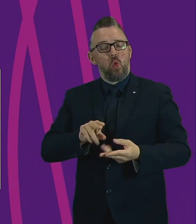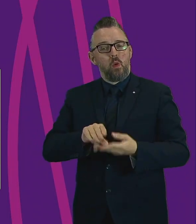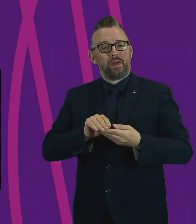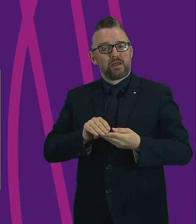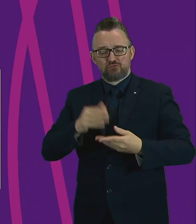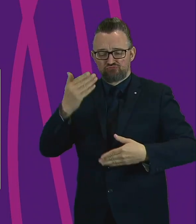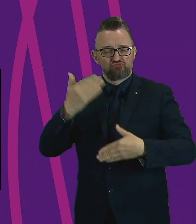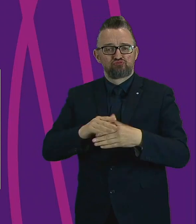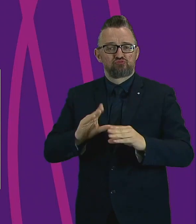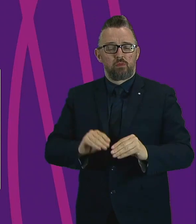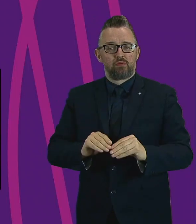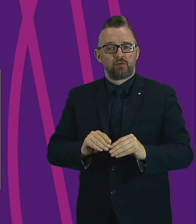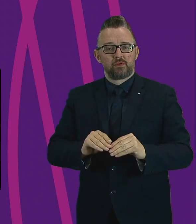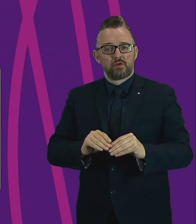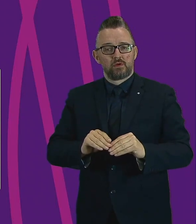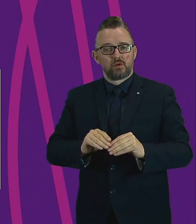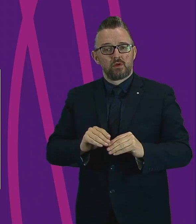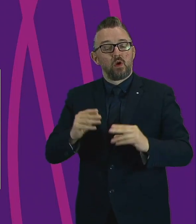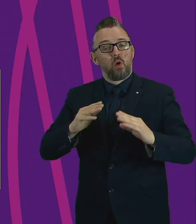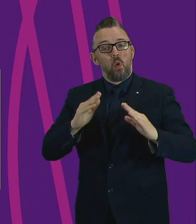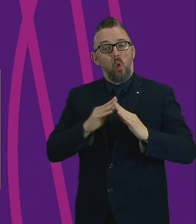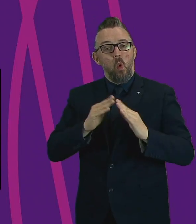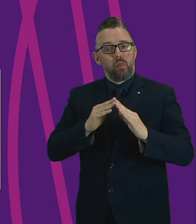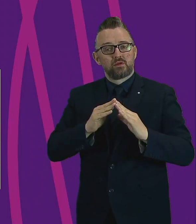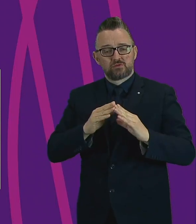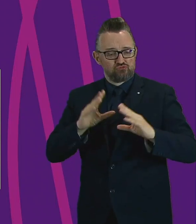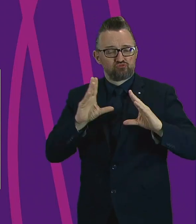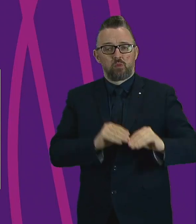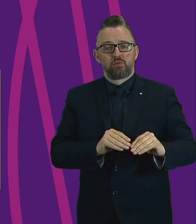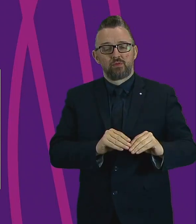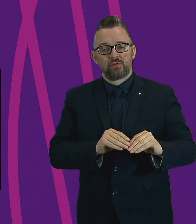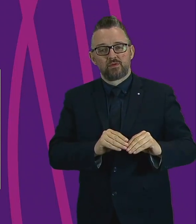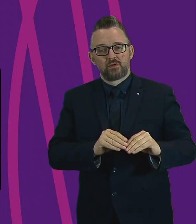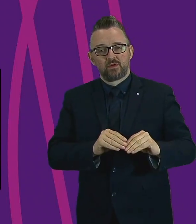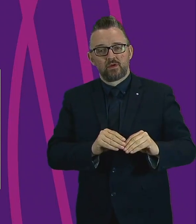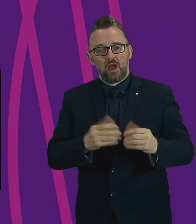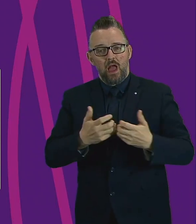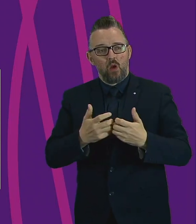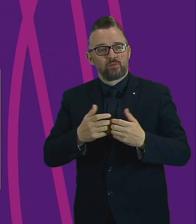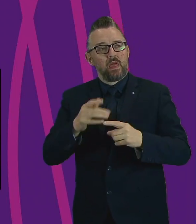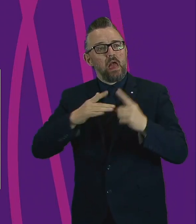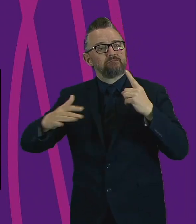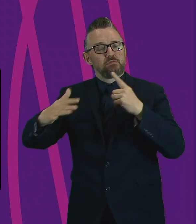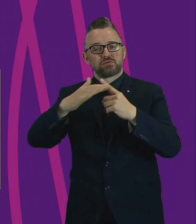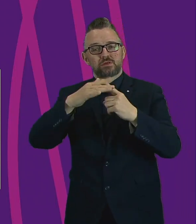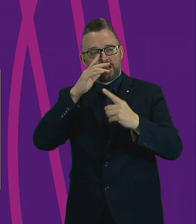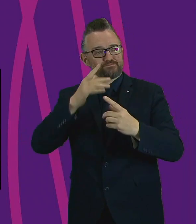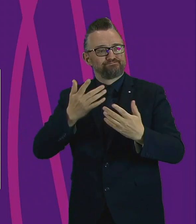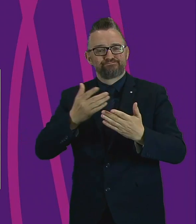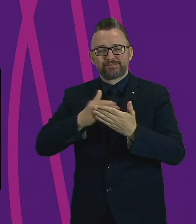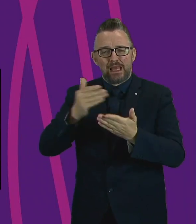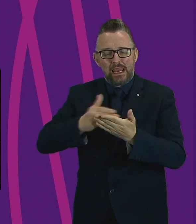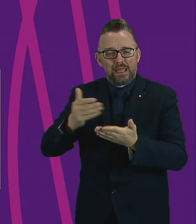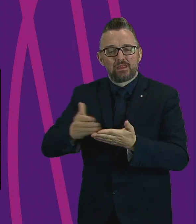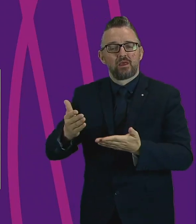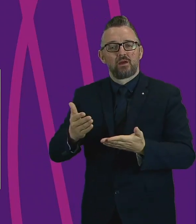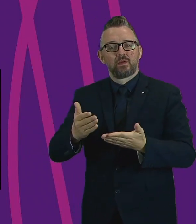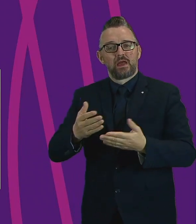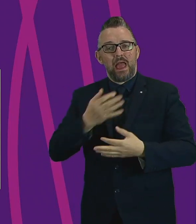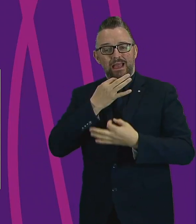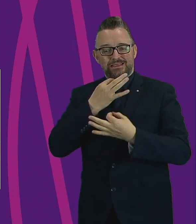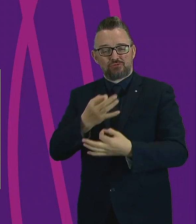at work, to end homelessness, to create full, stable, sustainable employment, to clean up the environment, decriminalise addiction, fund